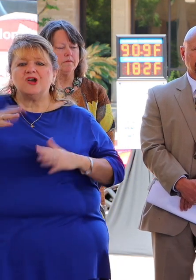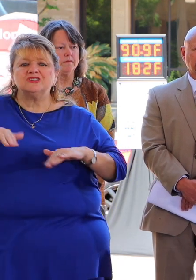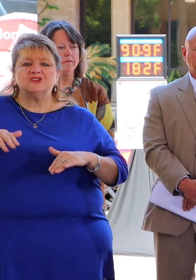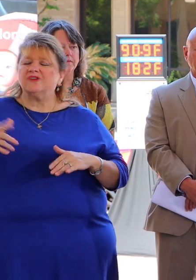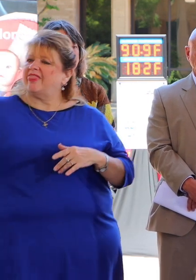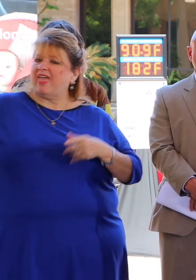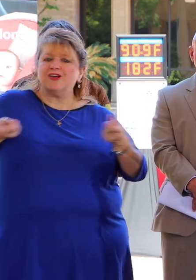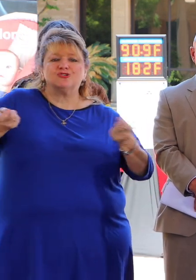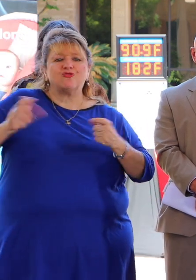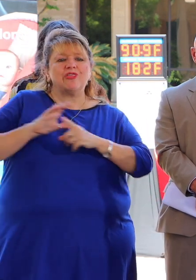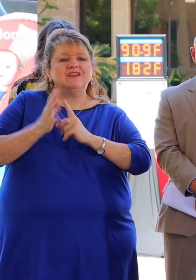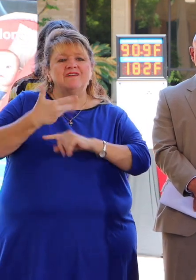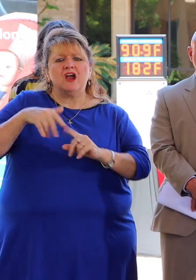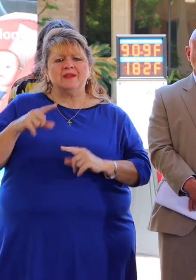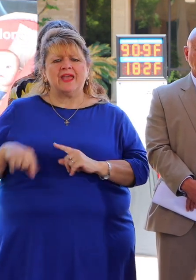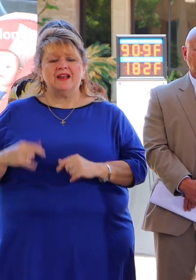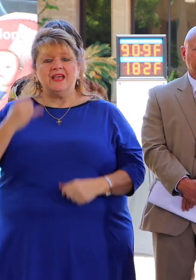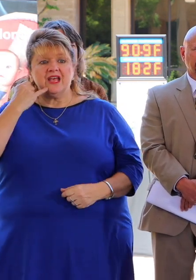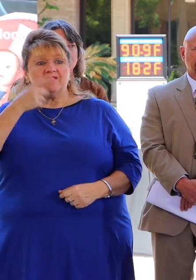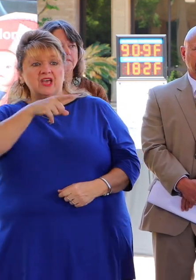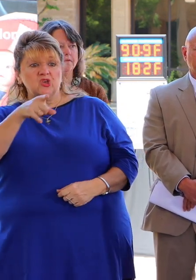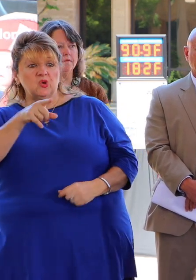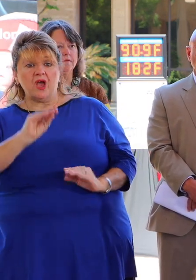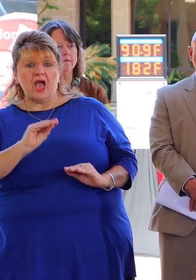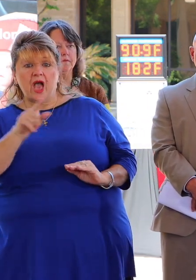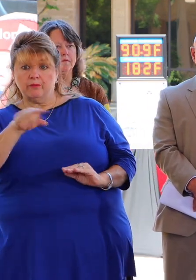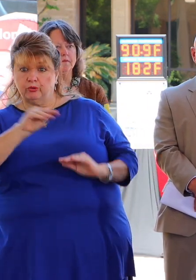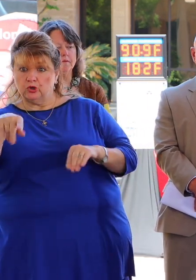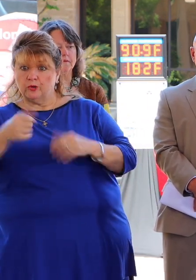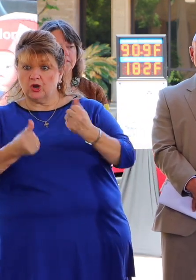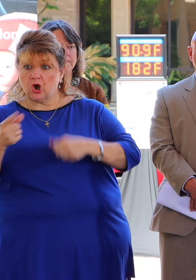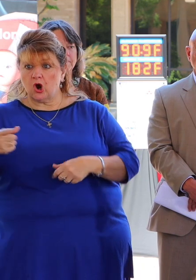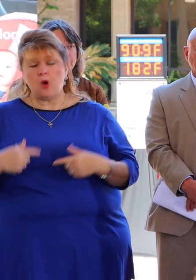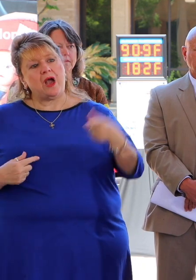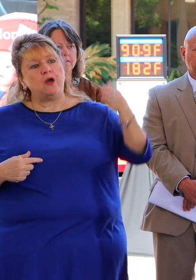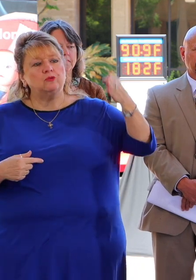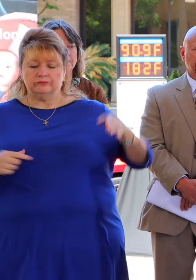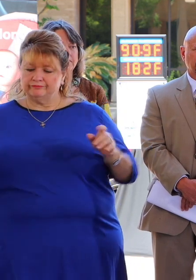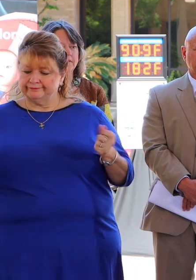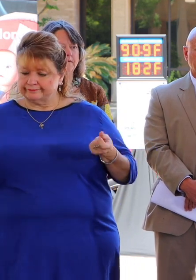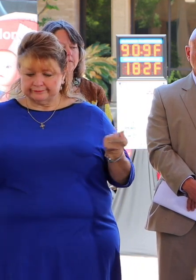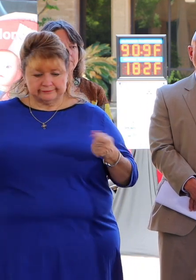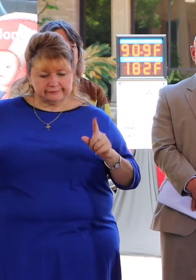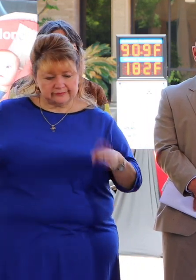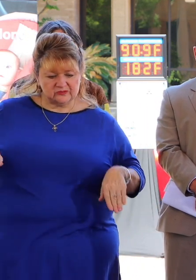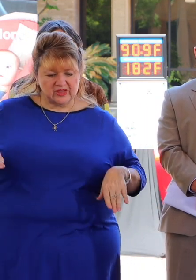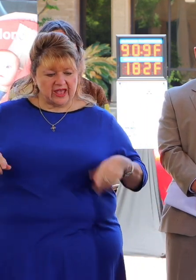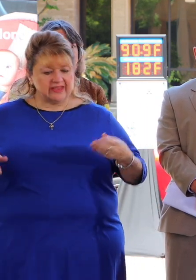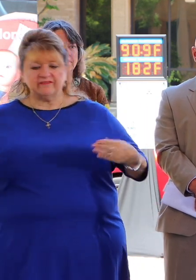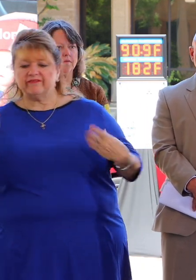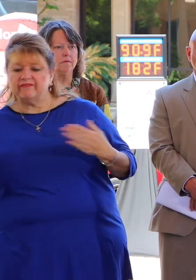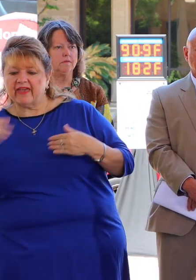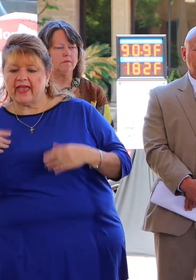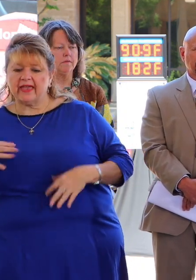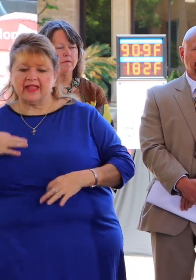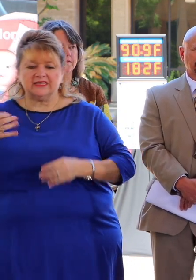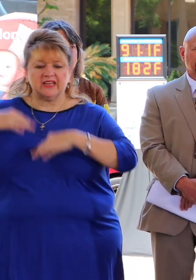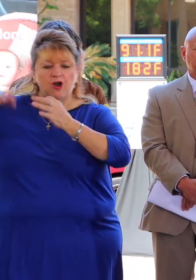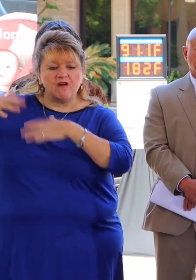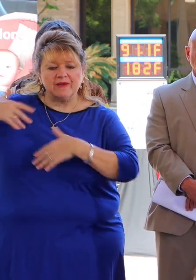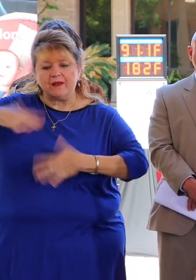their environment. If I sat you in the car, you can open up the car door, roll down the window, take some clothes off, fan, drink some